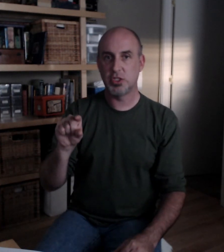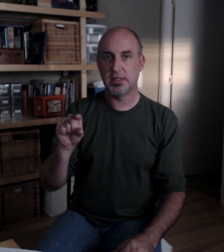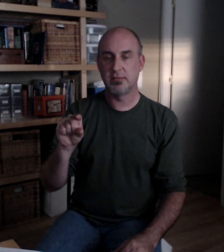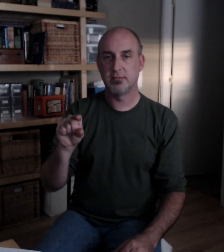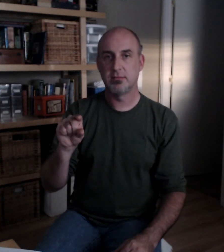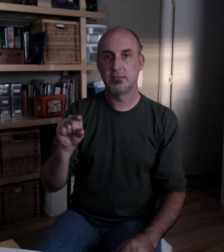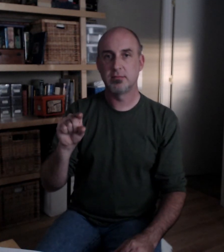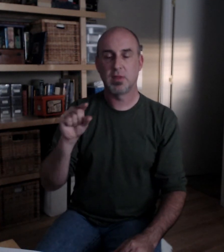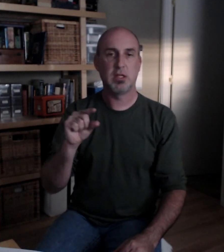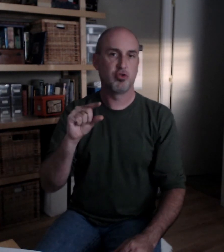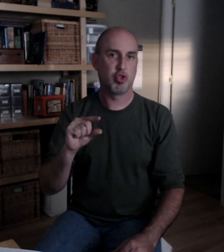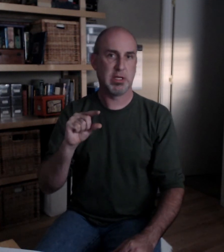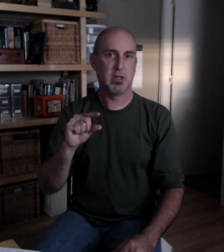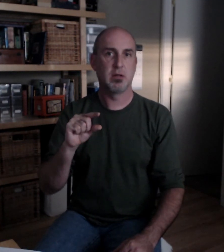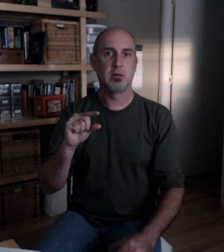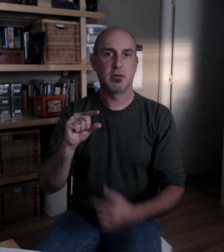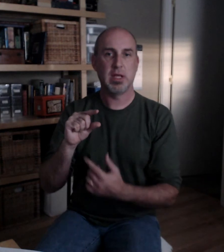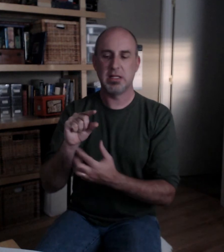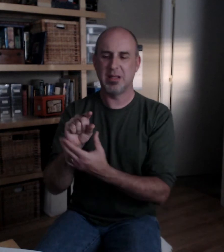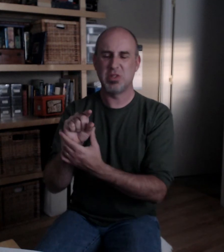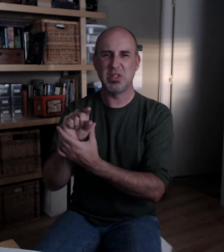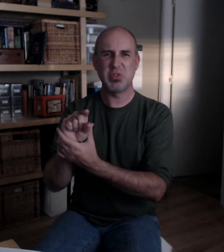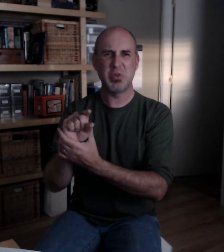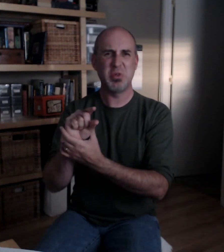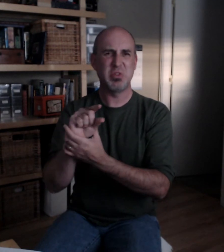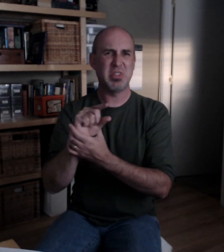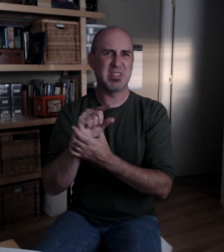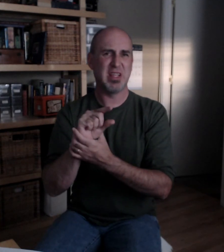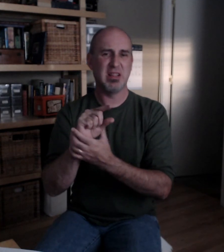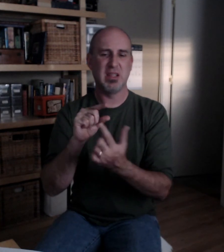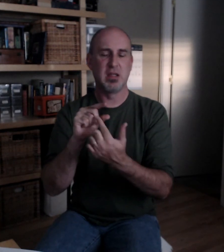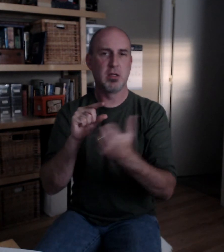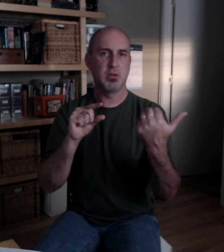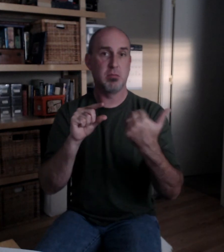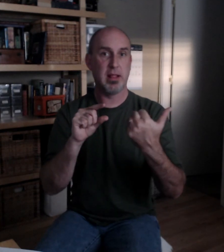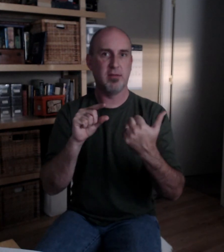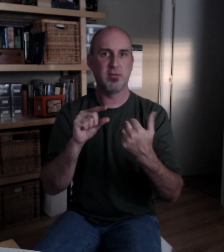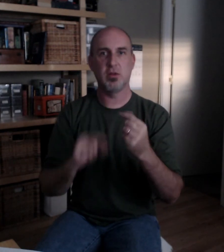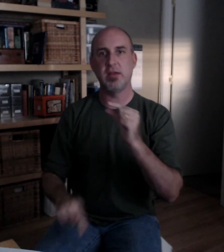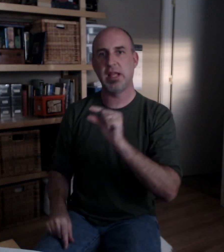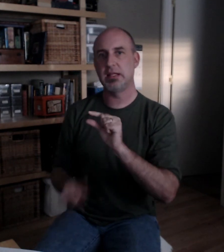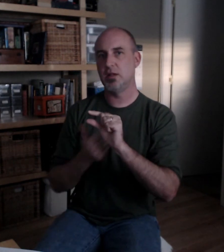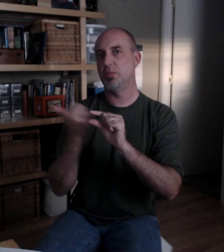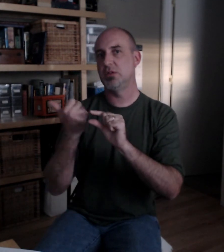G. And it's turned just slightly to my left. If you're left-handed, it'll be to your